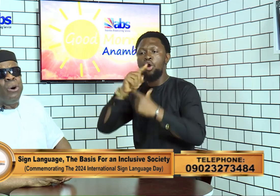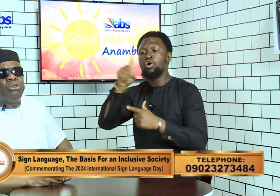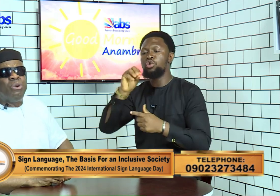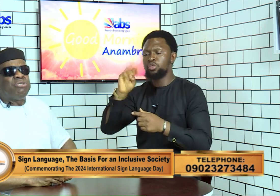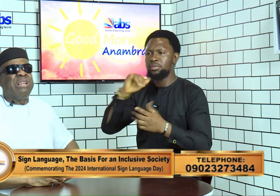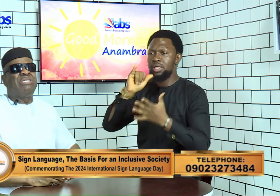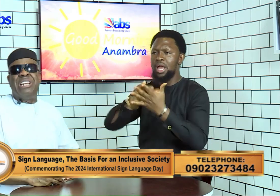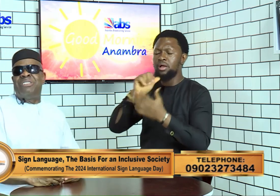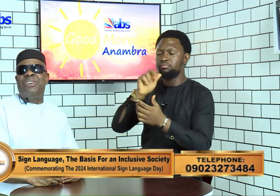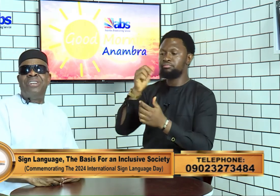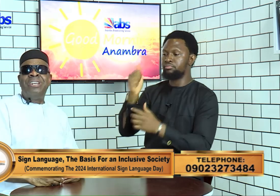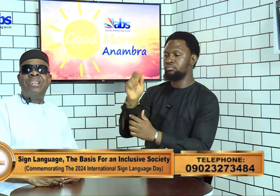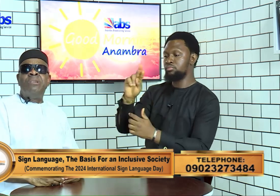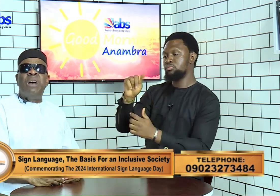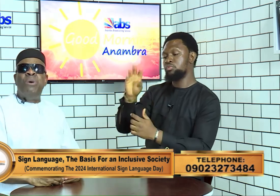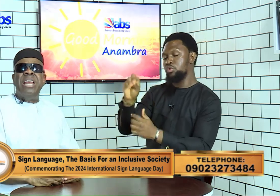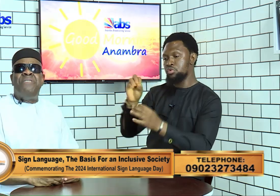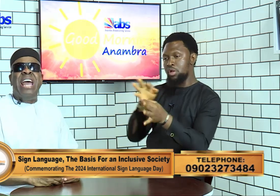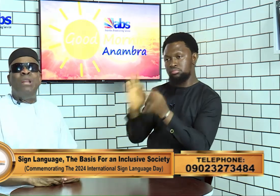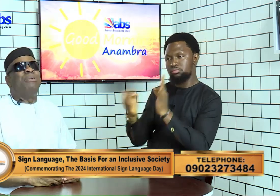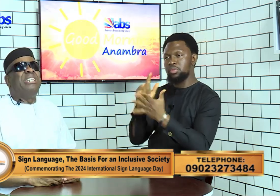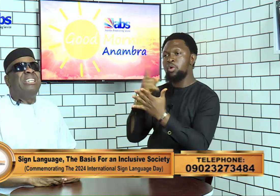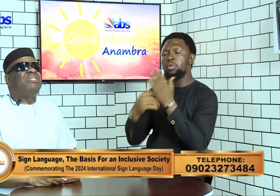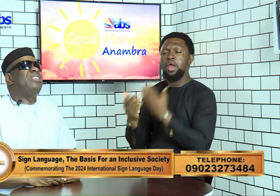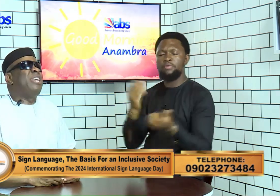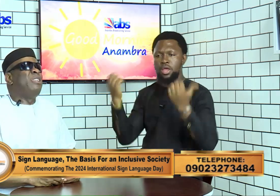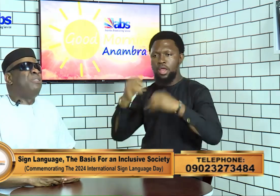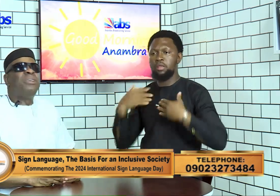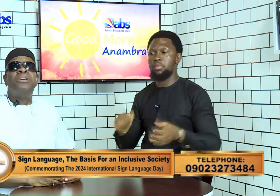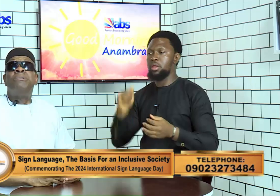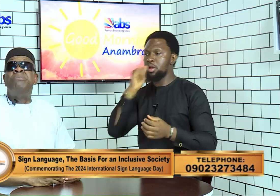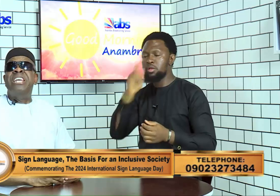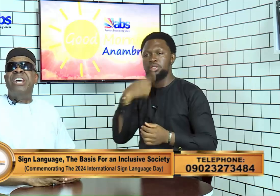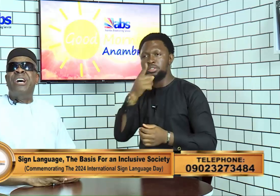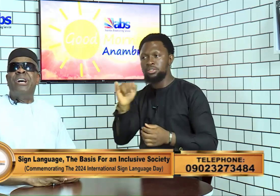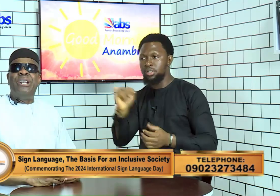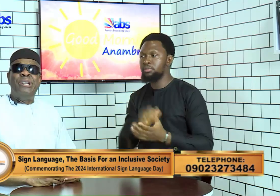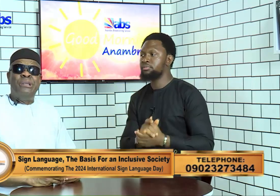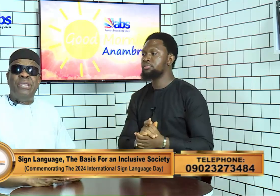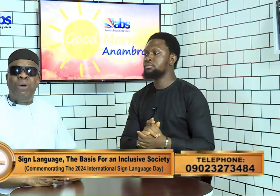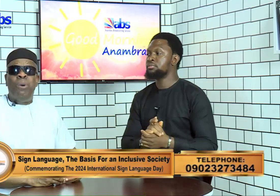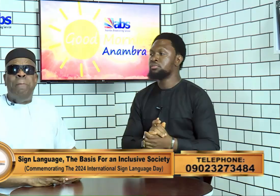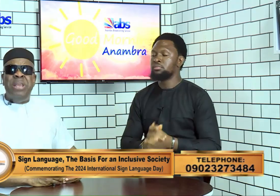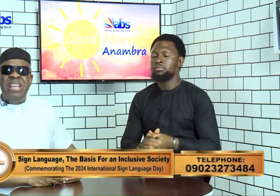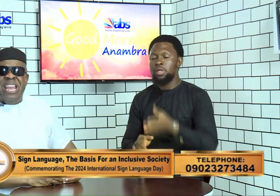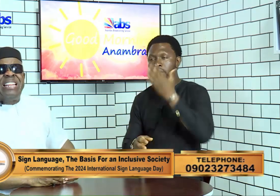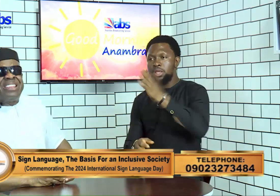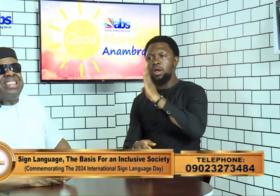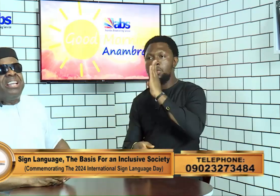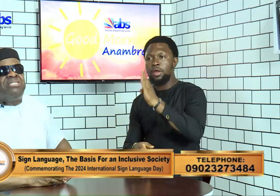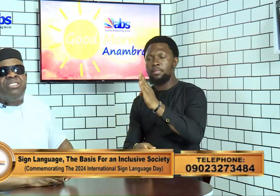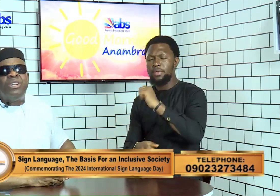an auto translator that whenever anybody is saying, there will be